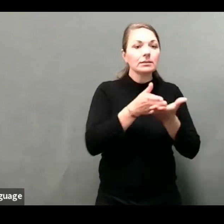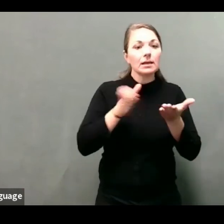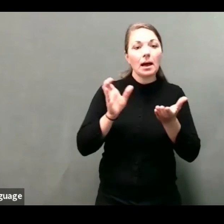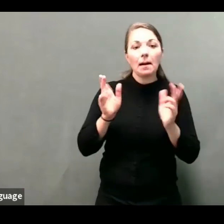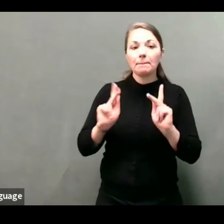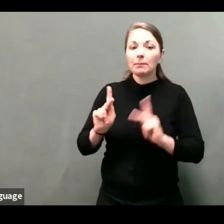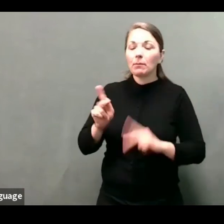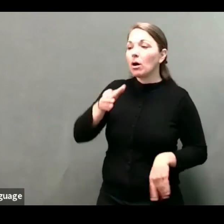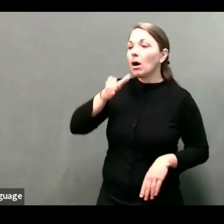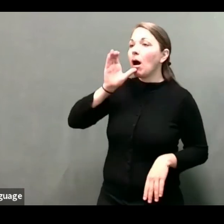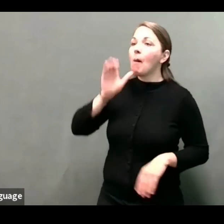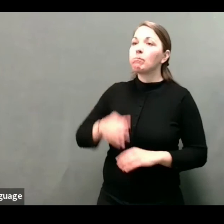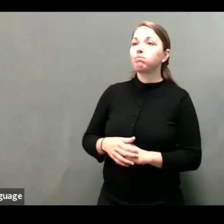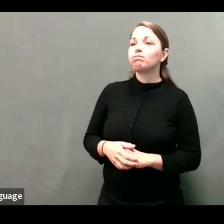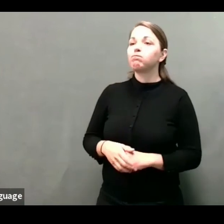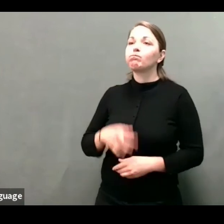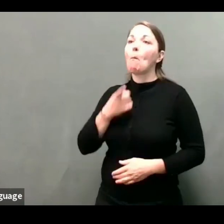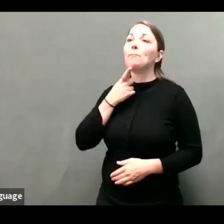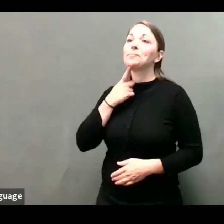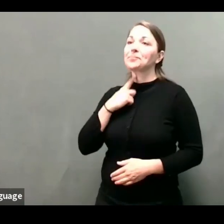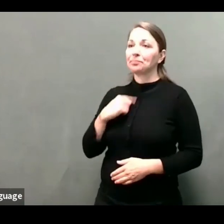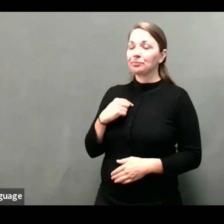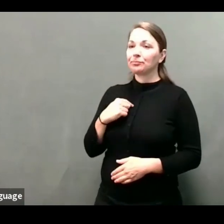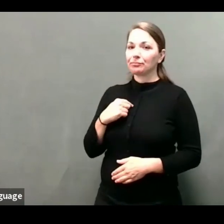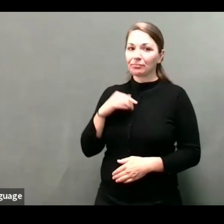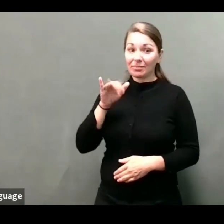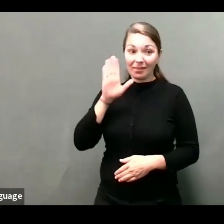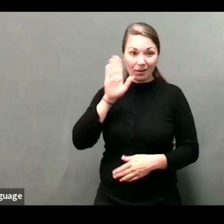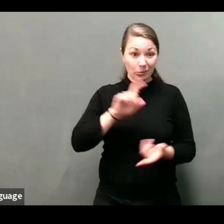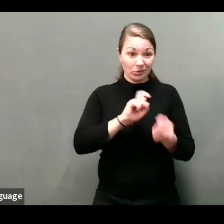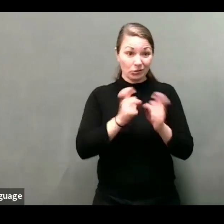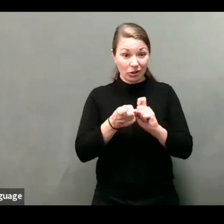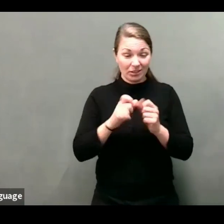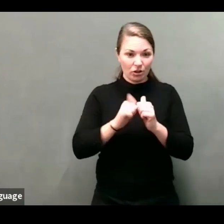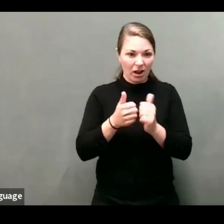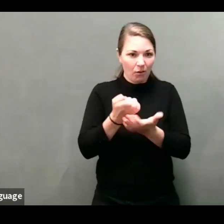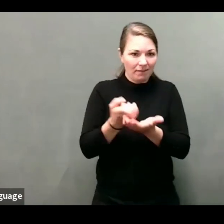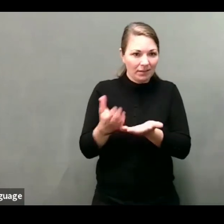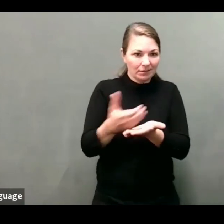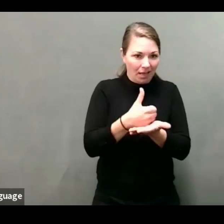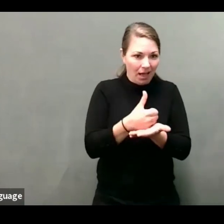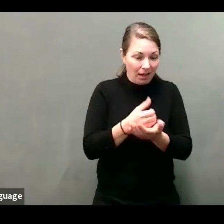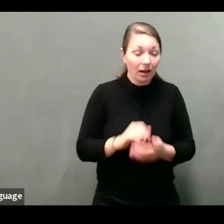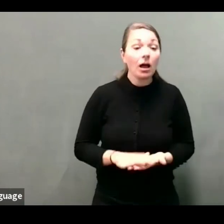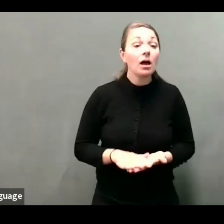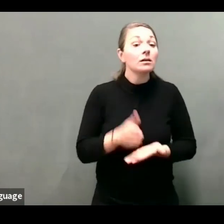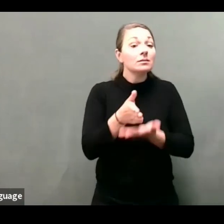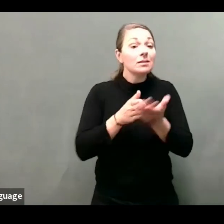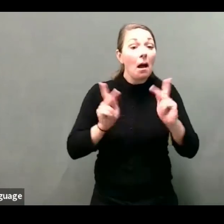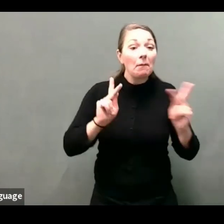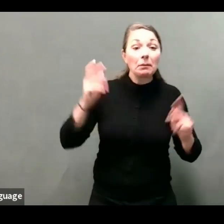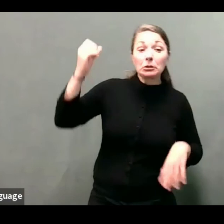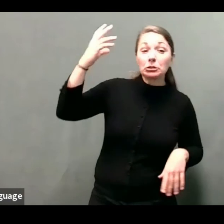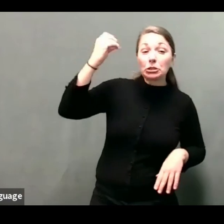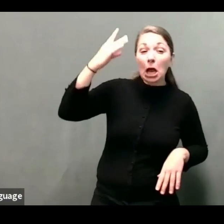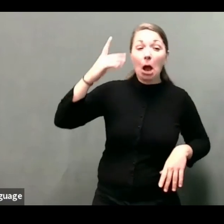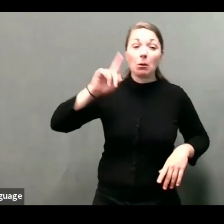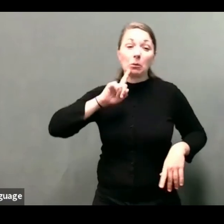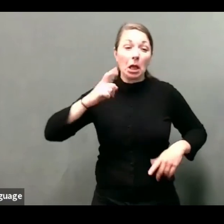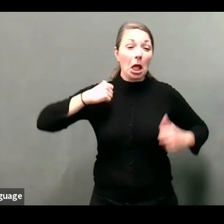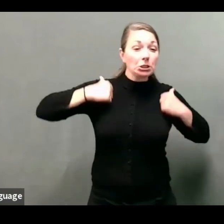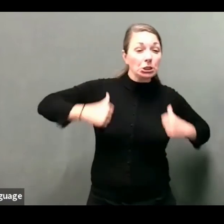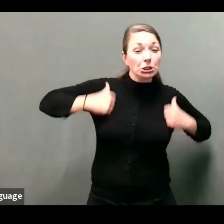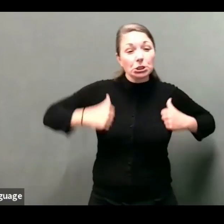in how that affects evidence in the mouth. Some people bathe really thoroughly, every nook and cranny, scrubbing hard.